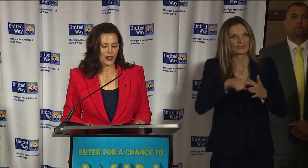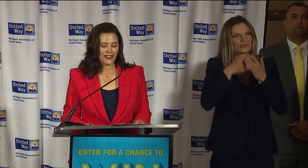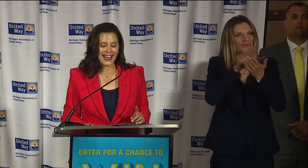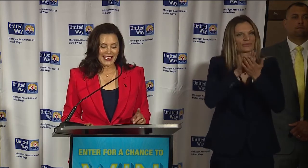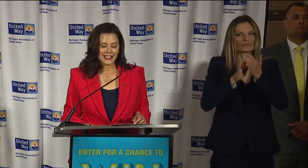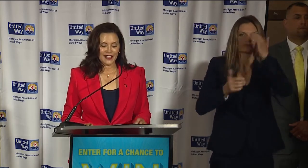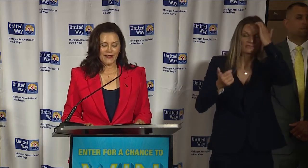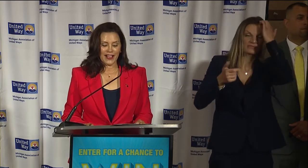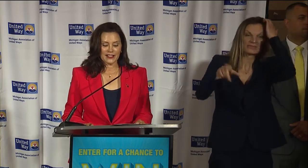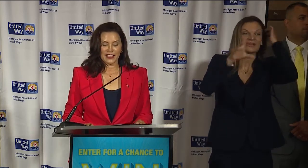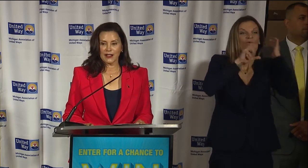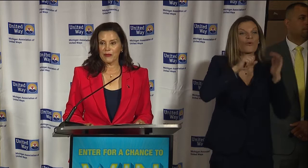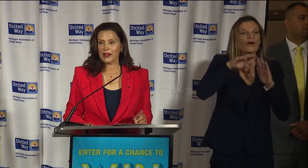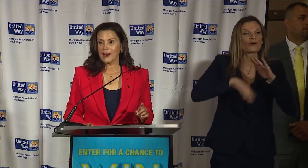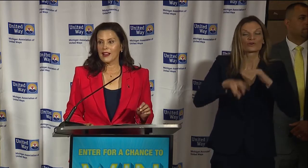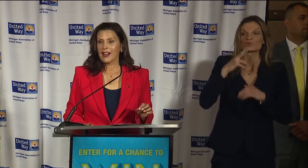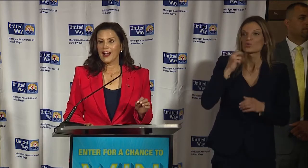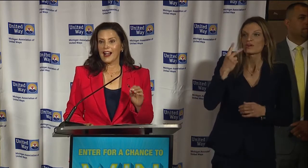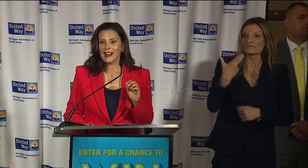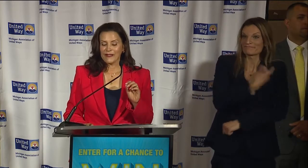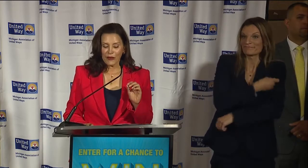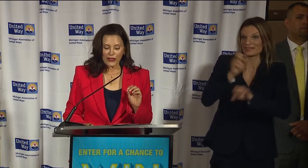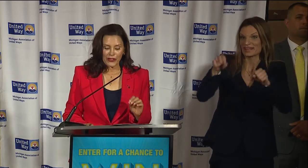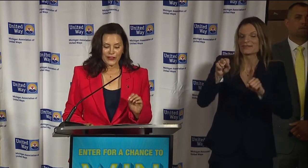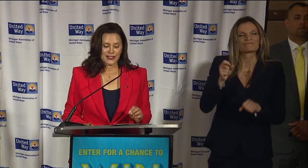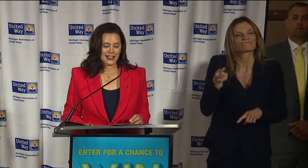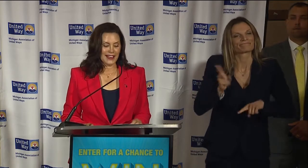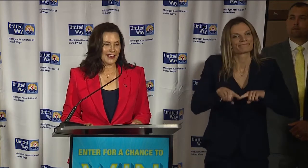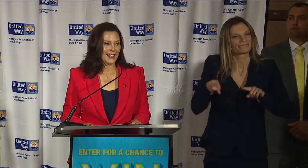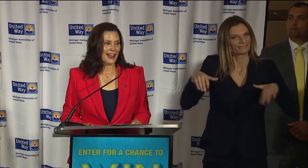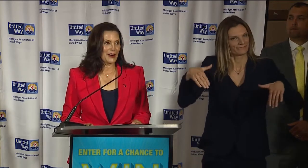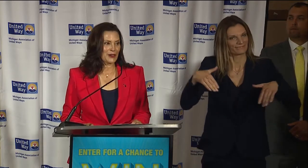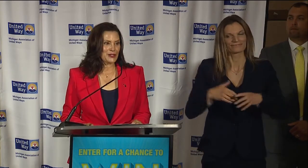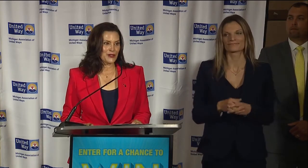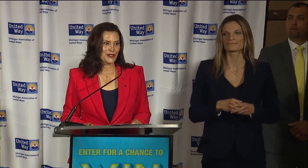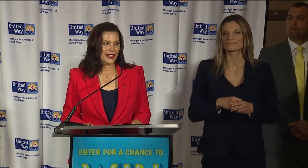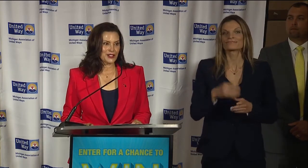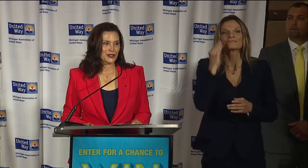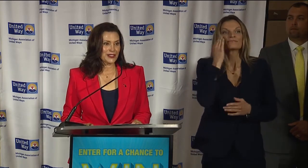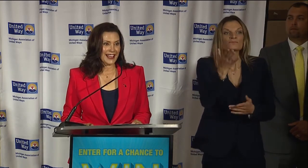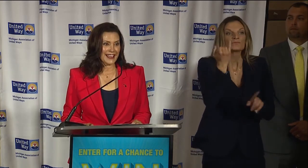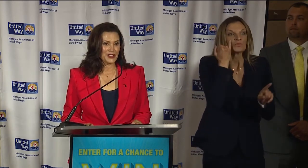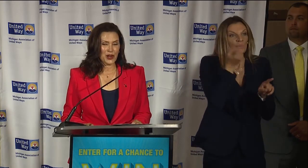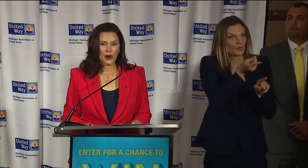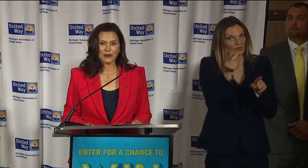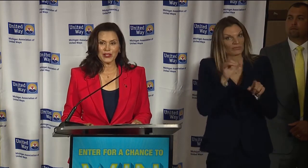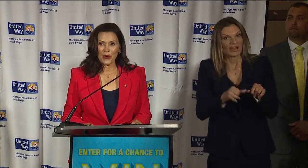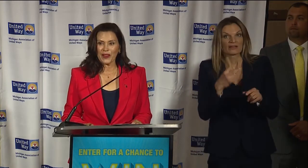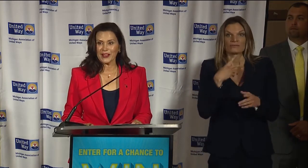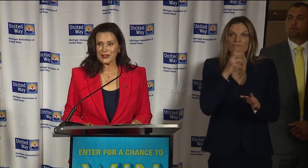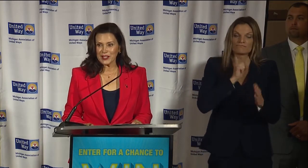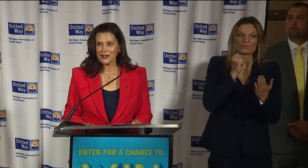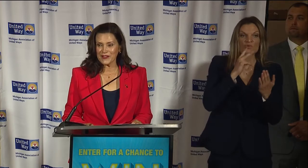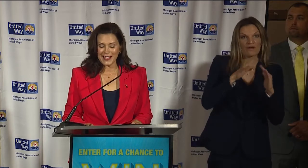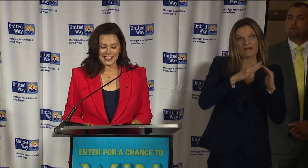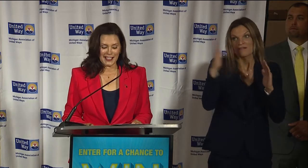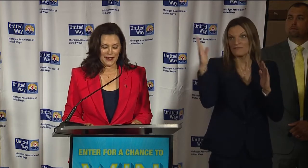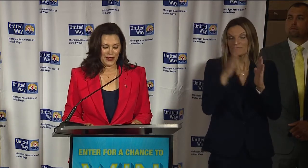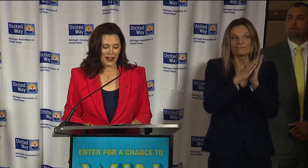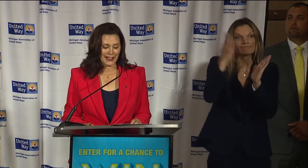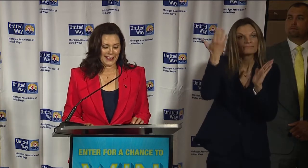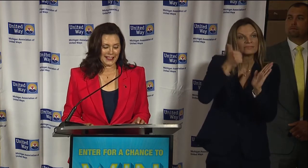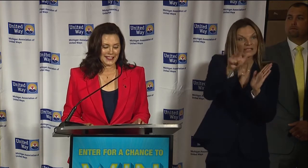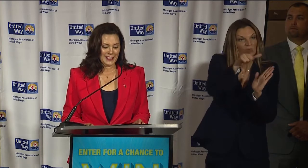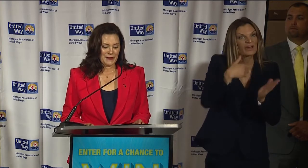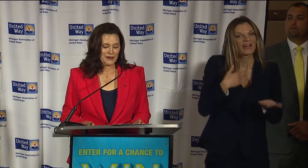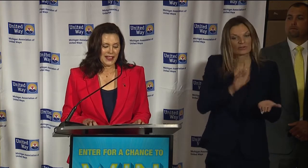under 12 can't get vaccinated, but for their sake, I urge you, if you've got children that age at home, to go get yourselves vaccinated if